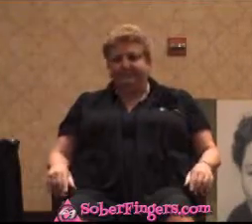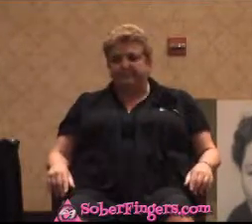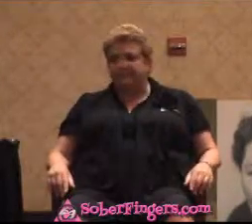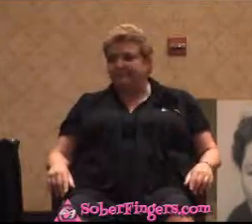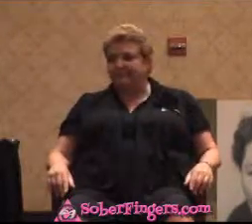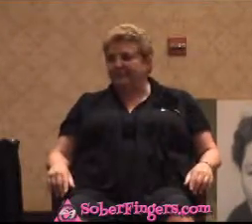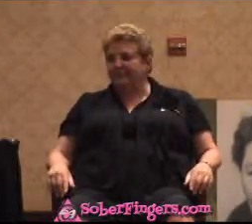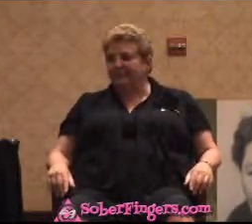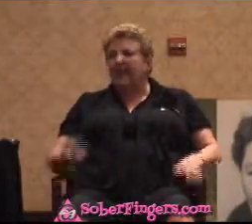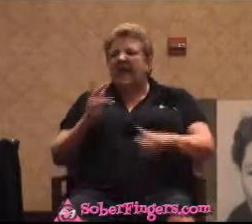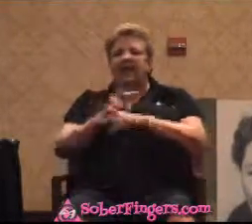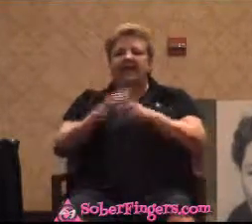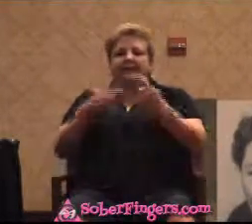Keep coming back. It works if you're working.